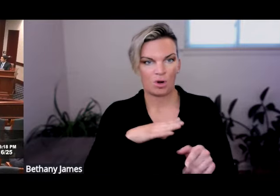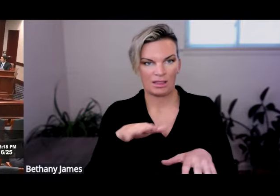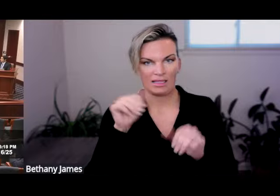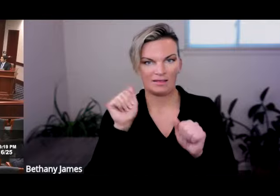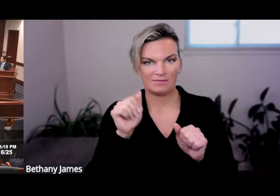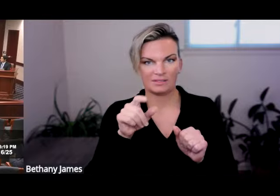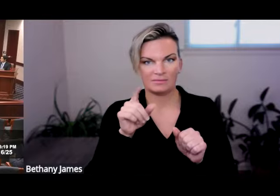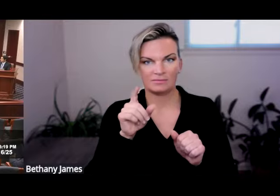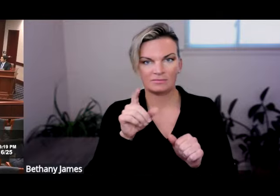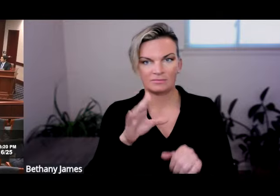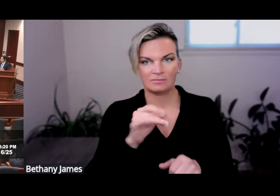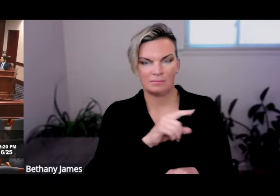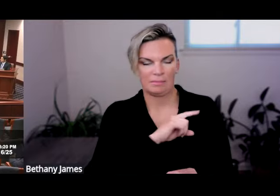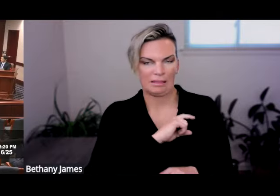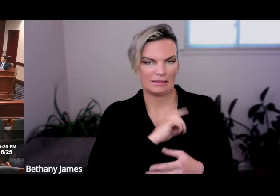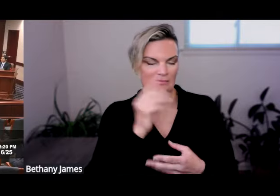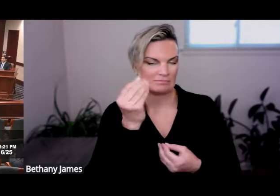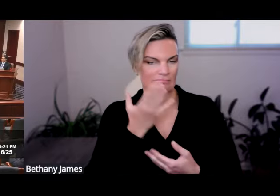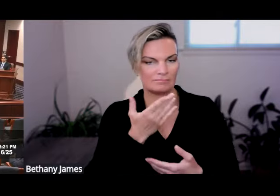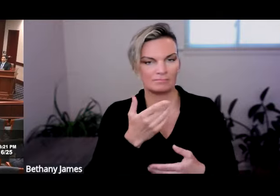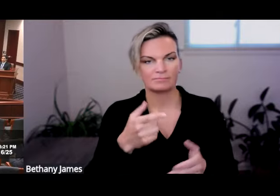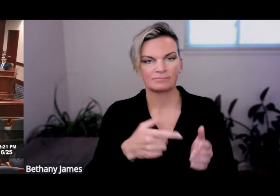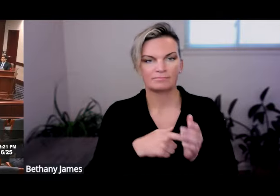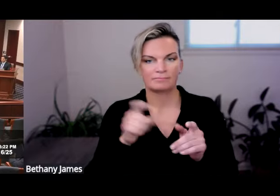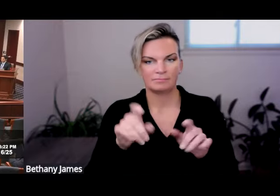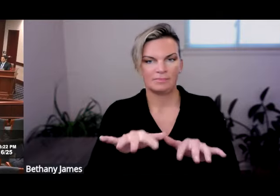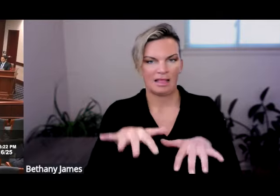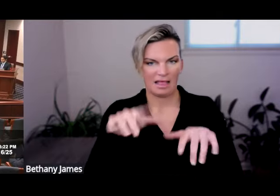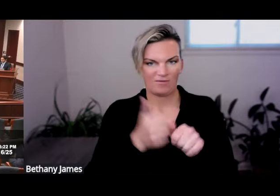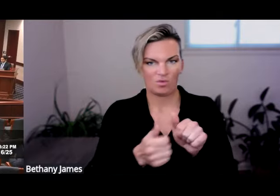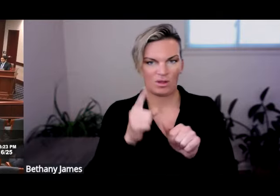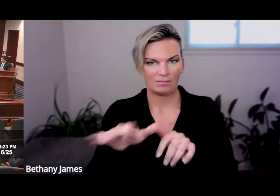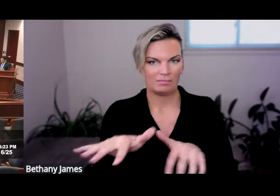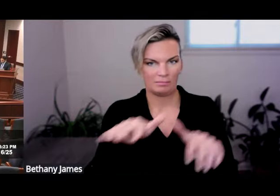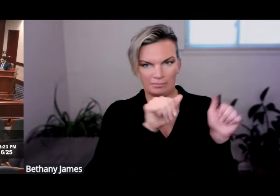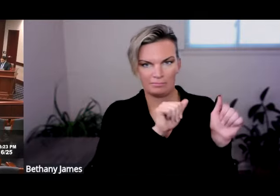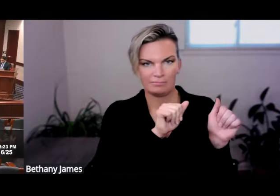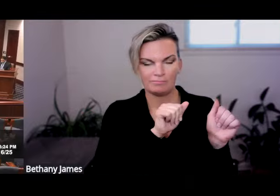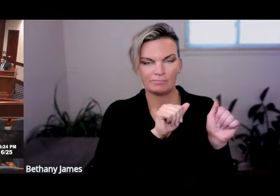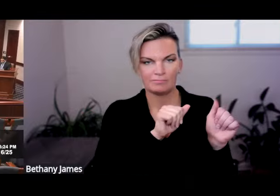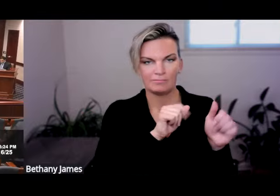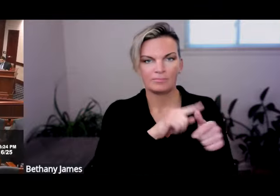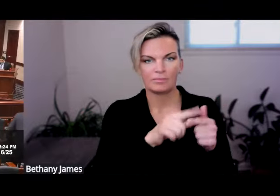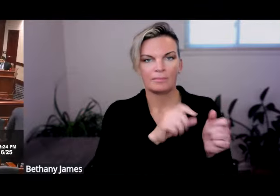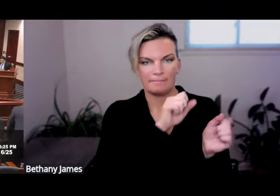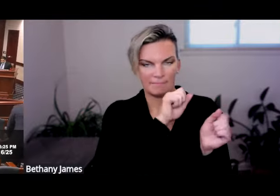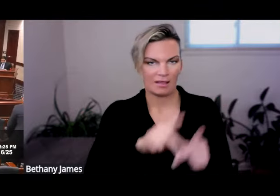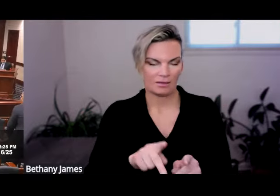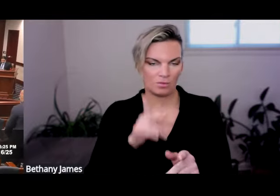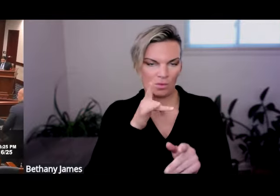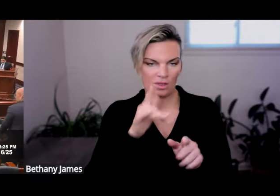informed by Senate Police of that. So we'll reopen it, but when we come back on the record. Thank you.